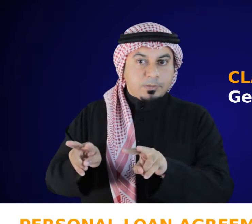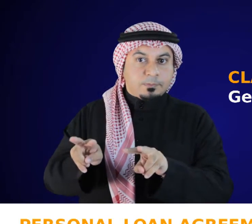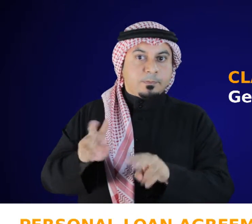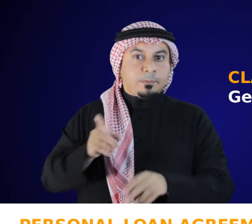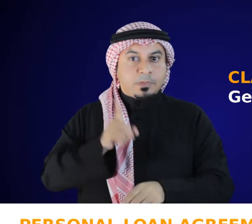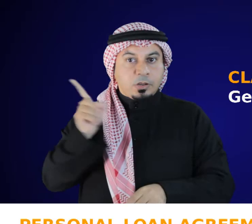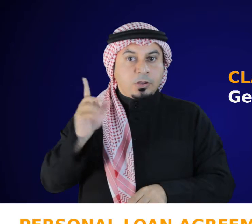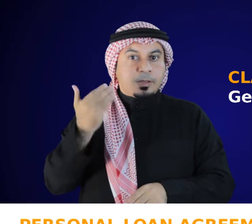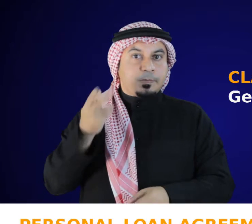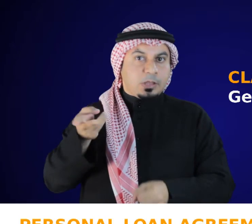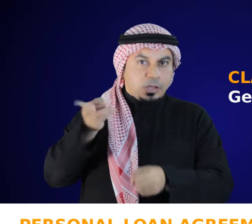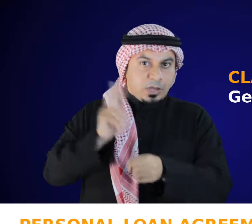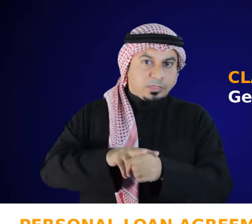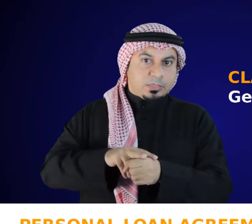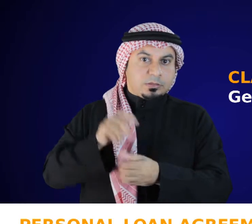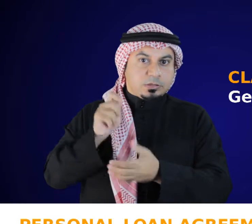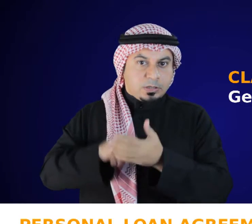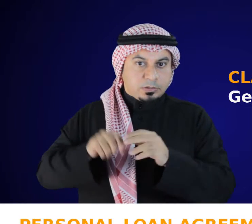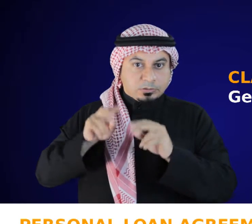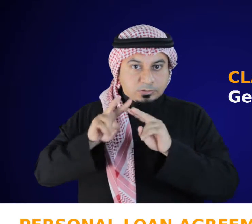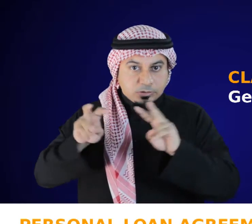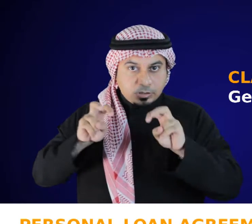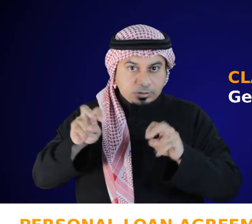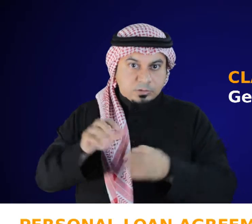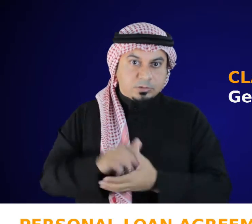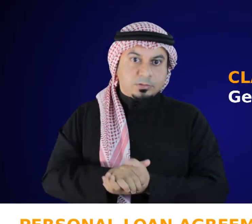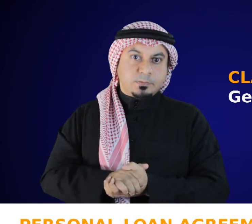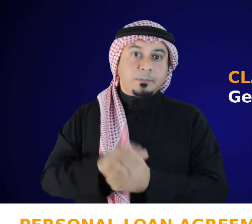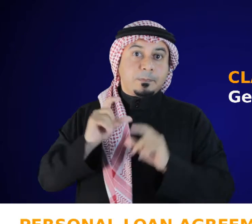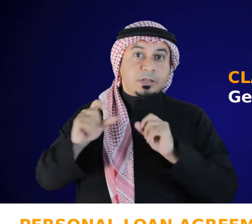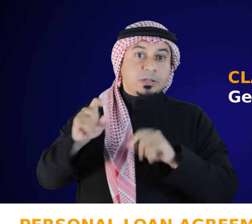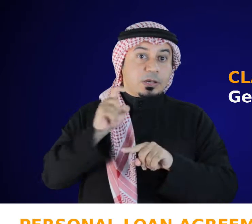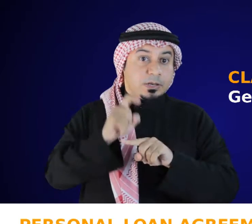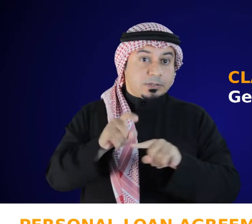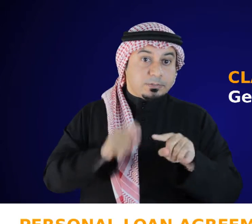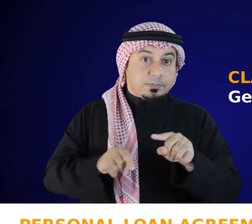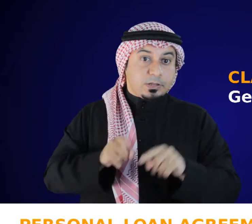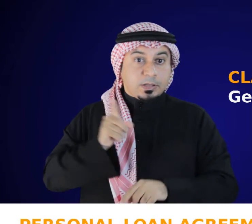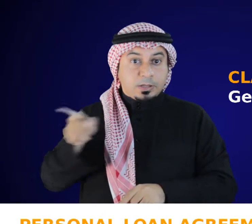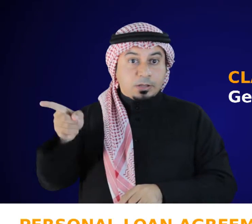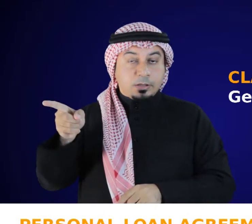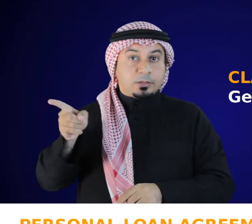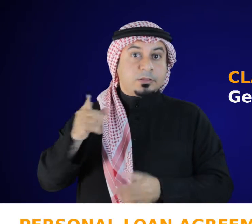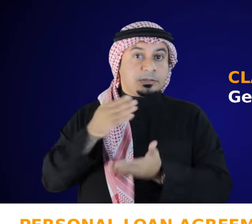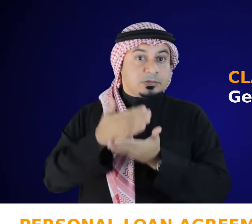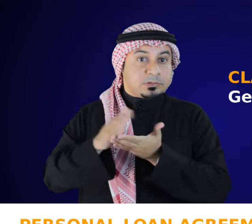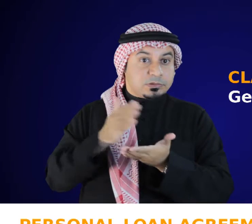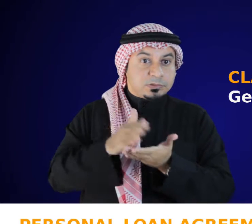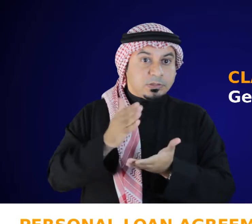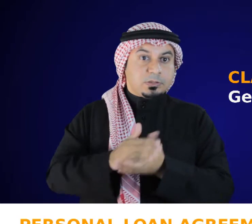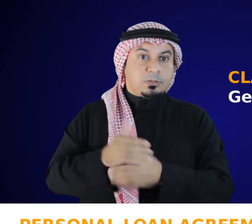be entitled for any early settlement percentage, decided by the bank from time to time.